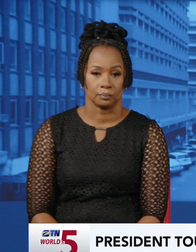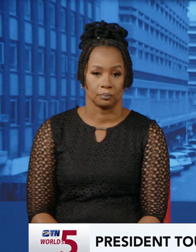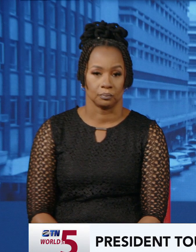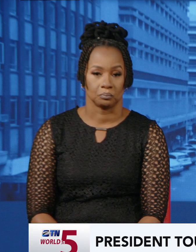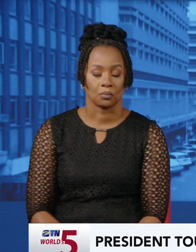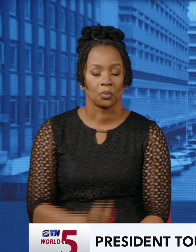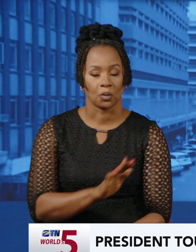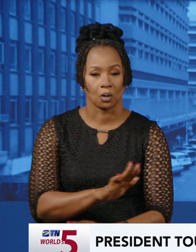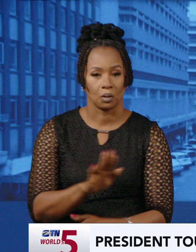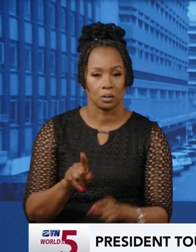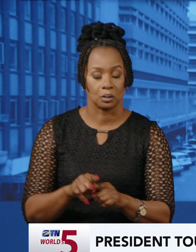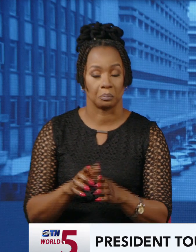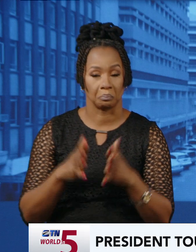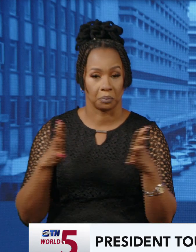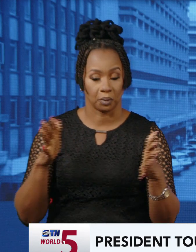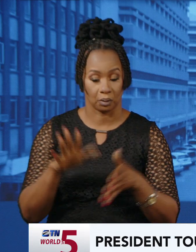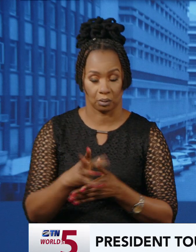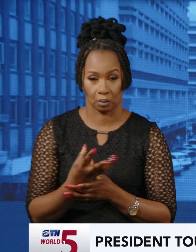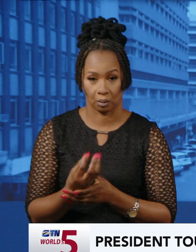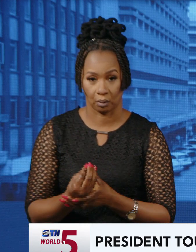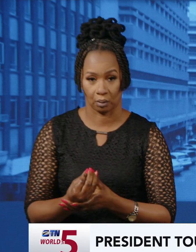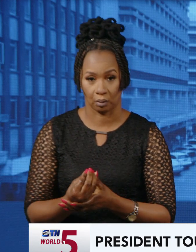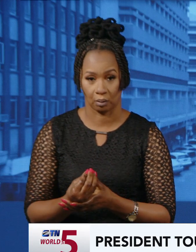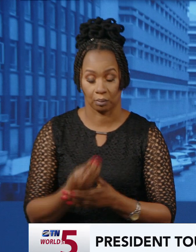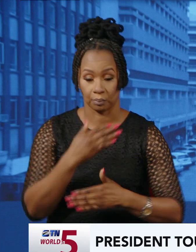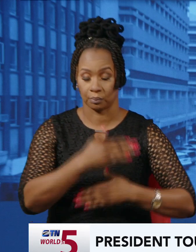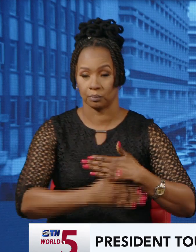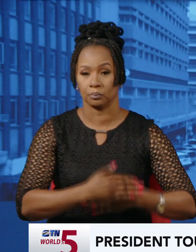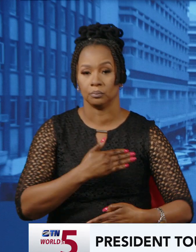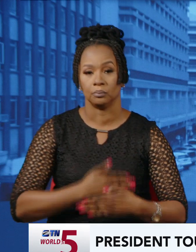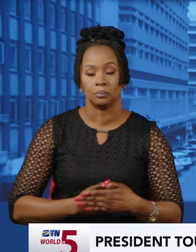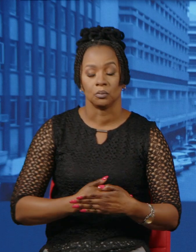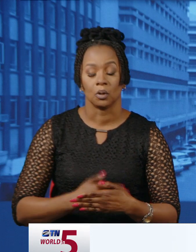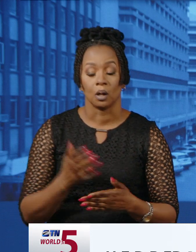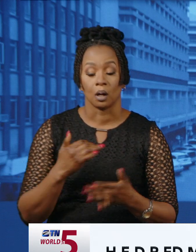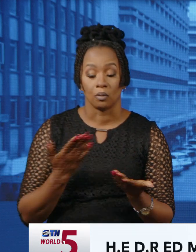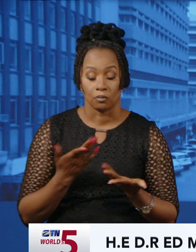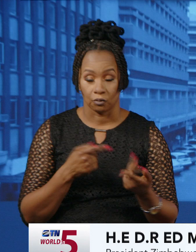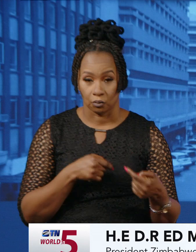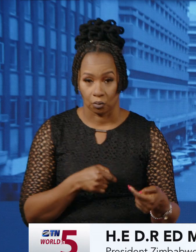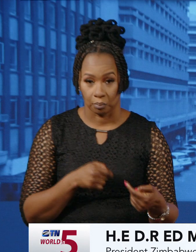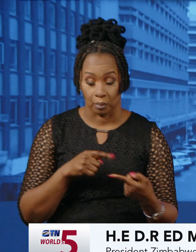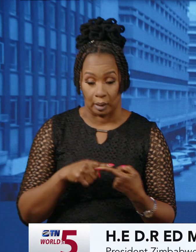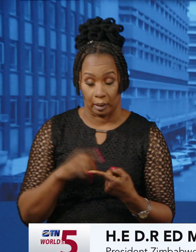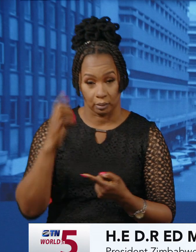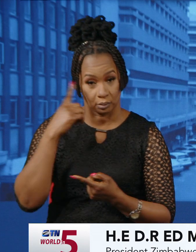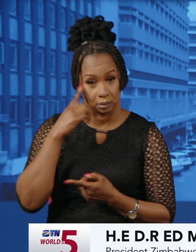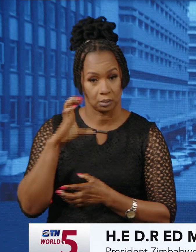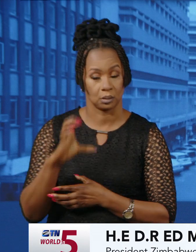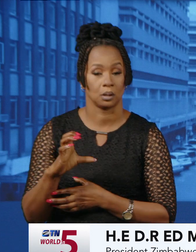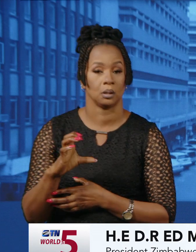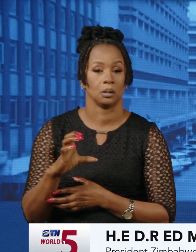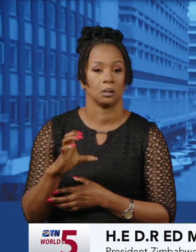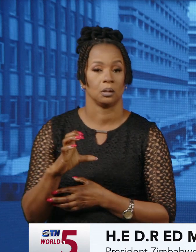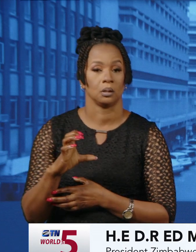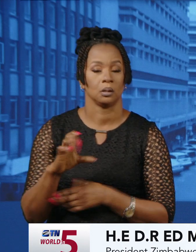There is a huge contrast between where we come from and here.